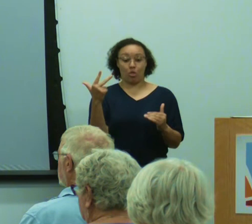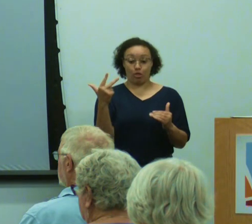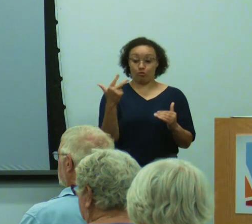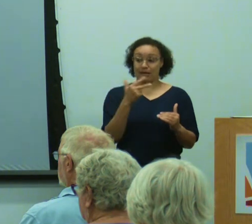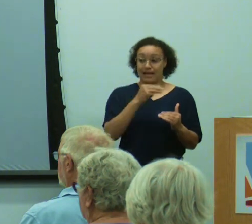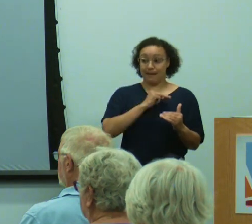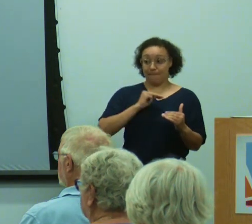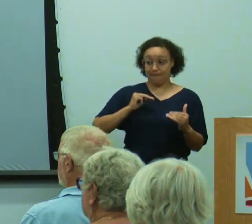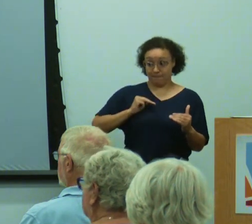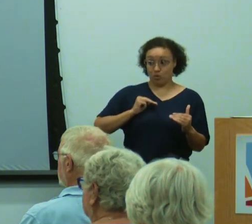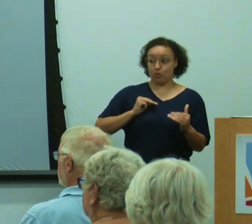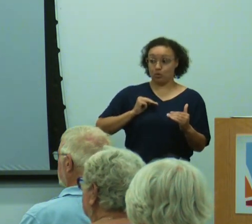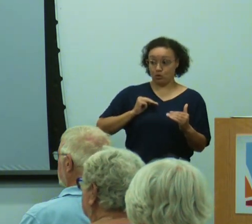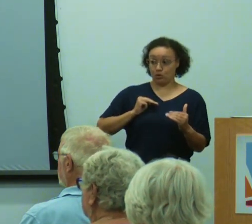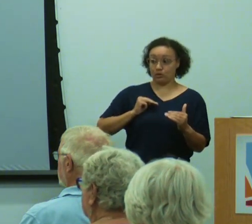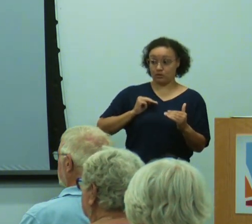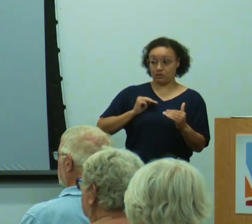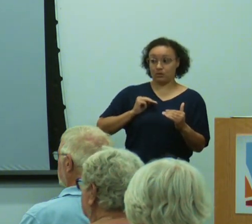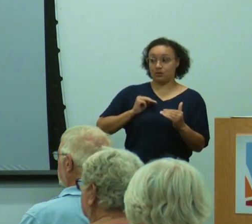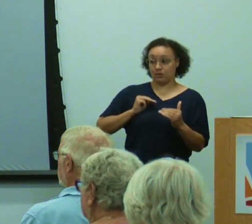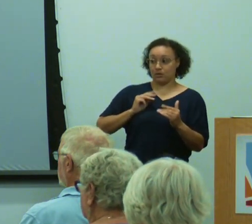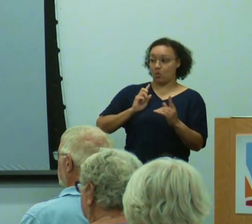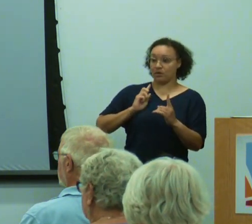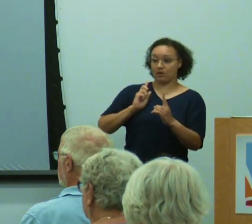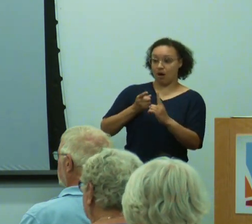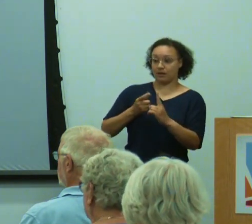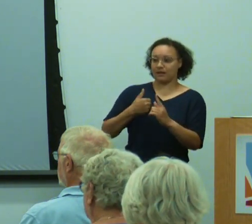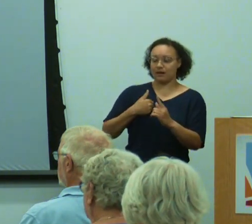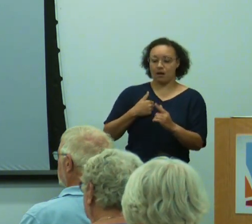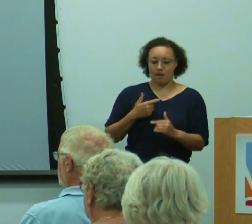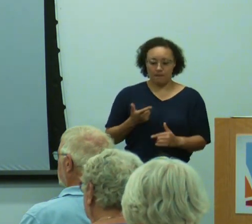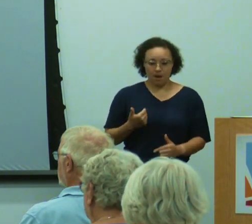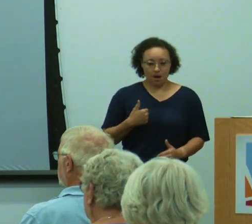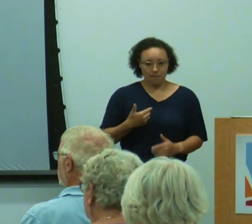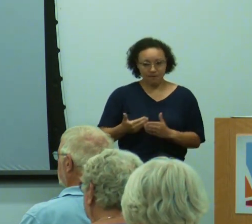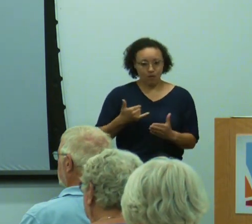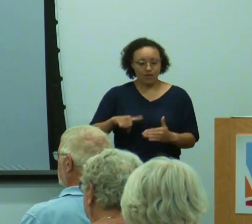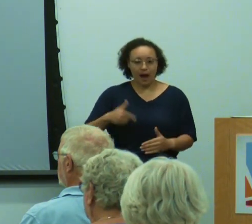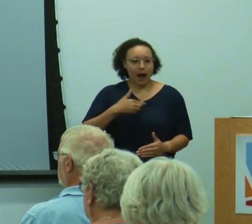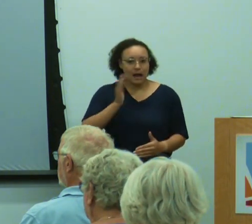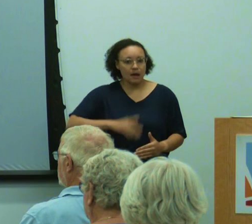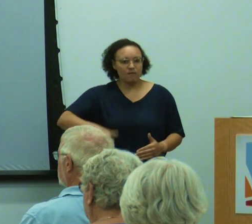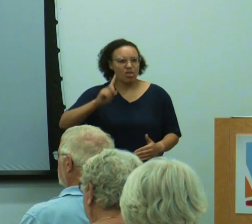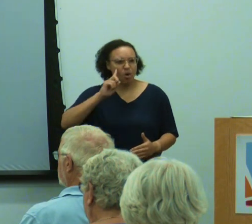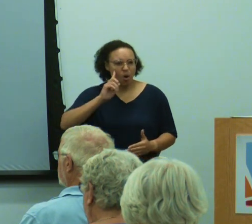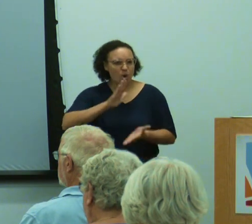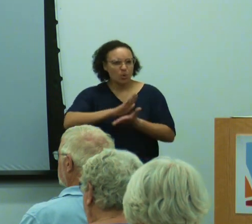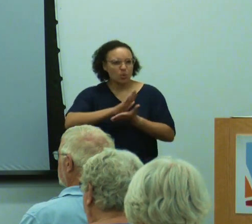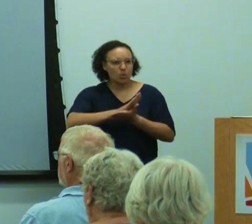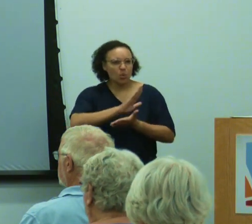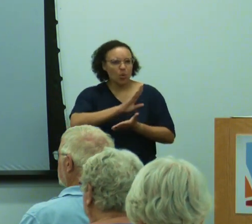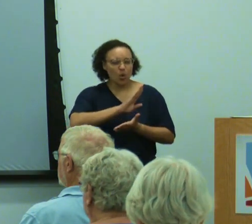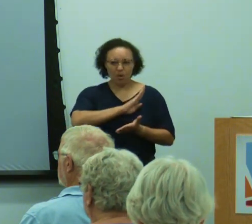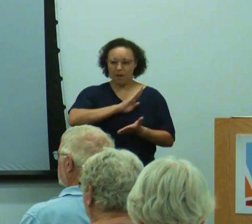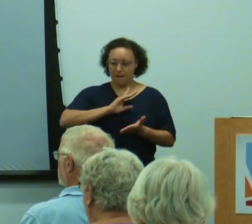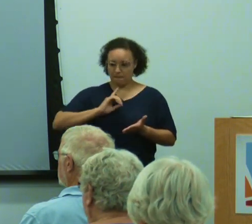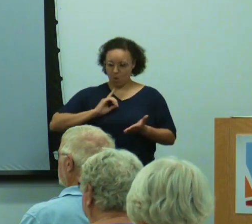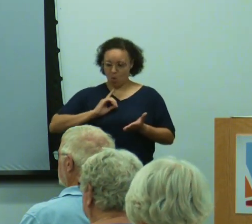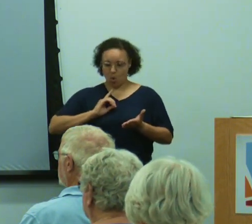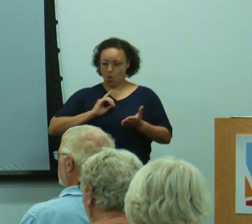targeted specifically. So we never thought about school boards being redistricted. I remember bringing it up in one of our